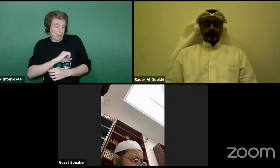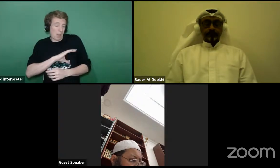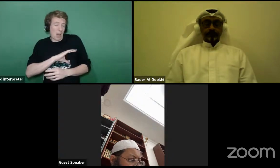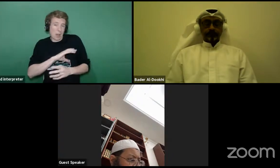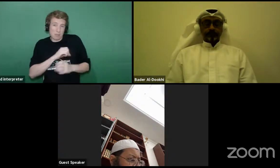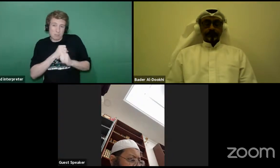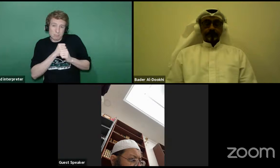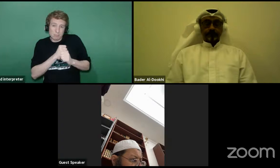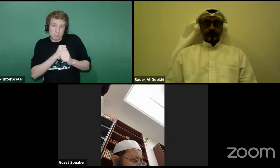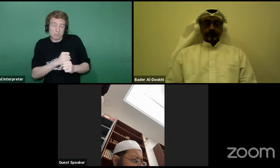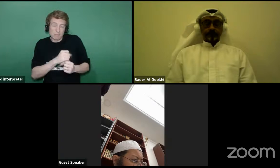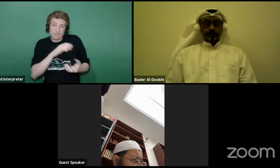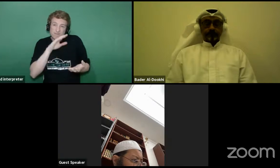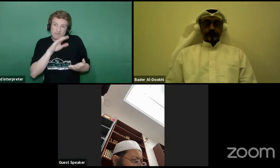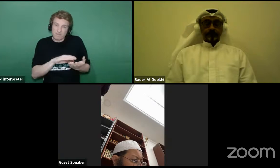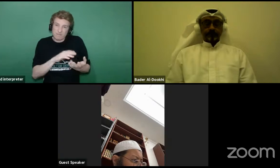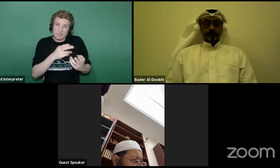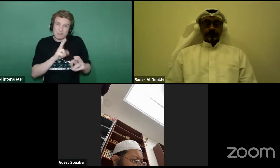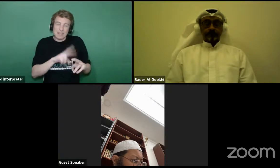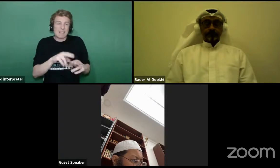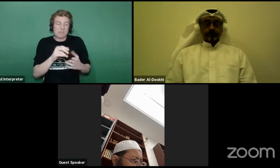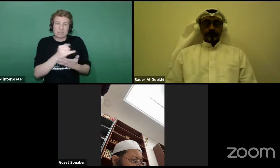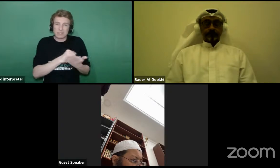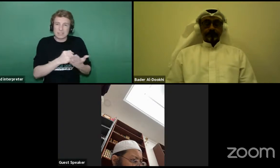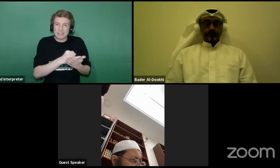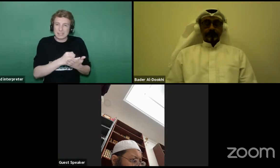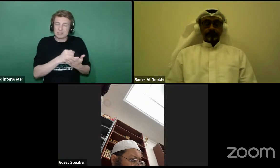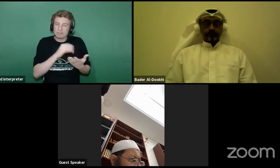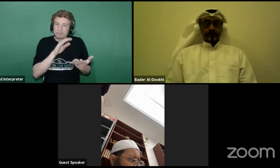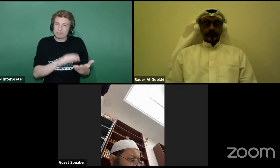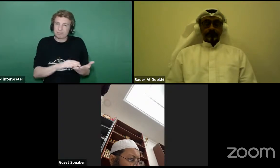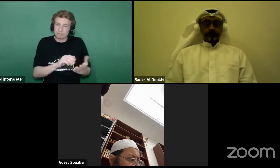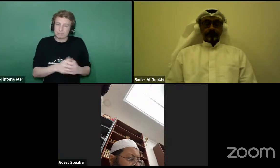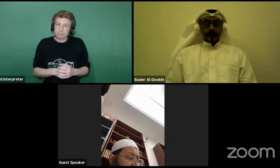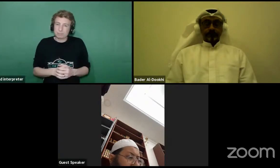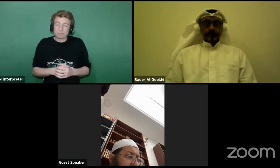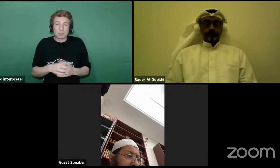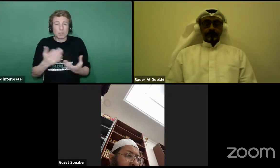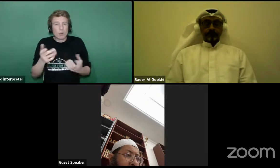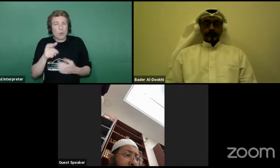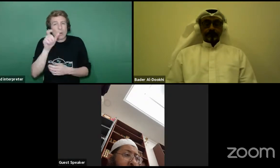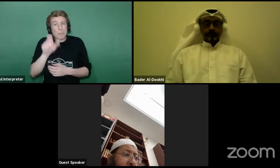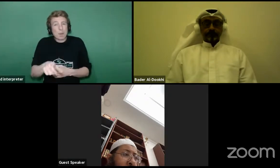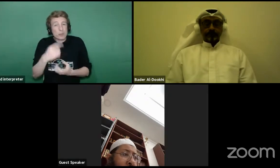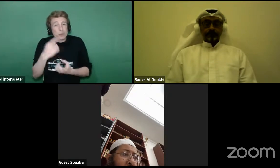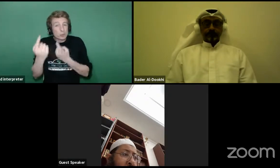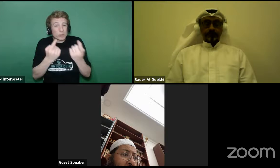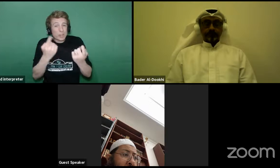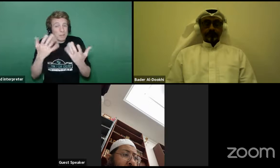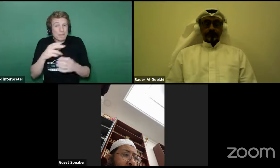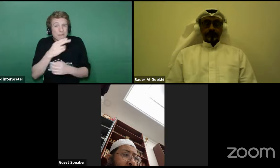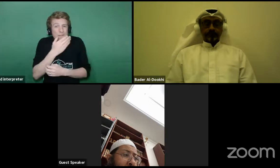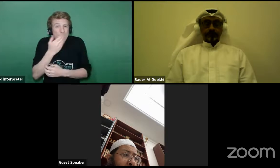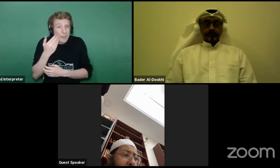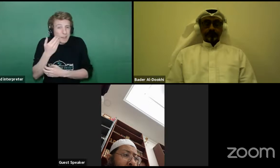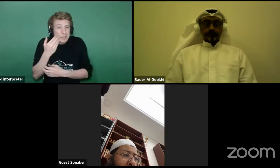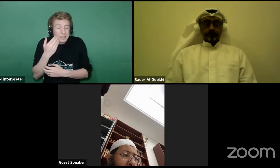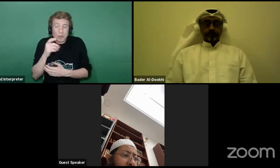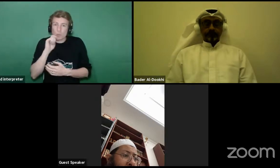the fasting person, they will know firsthand. They will realize when they abstain from food and